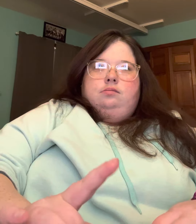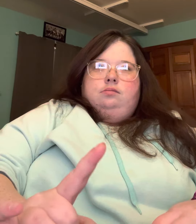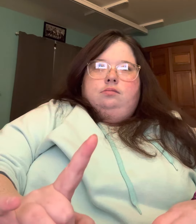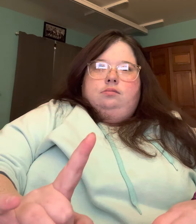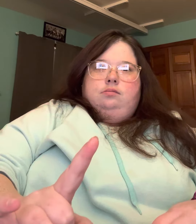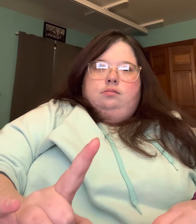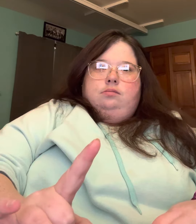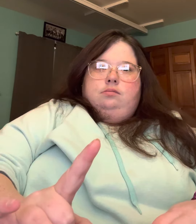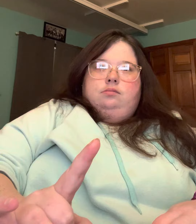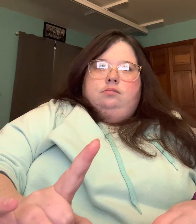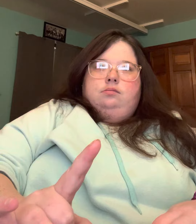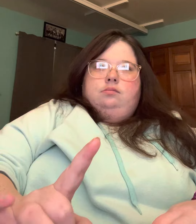is hello.